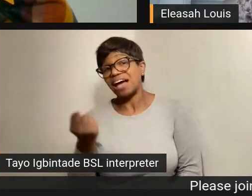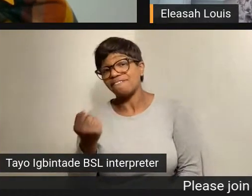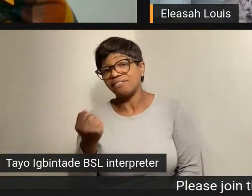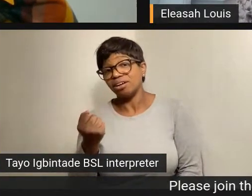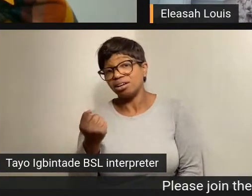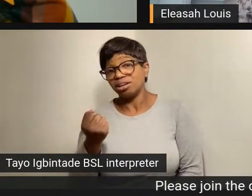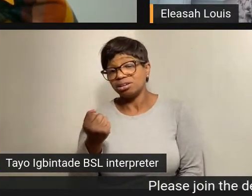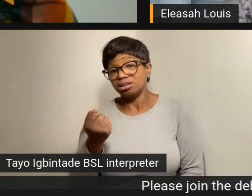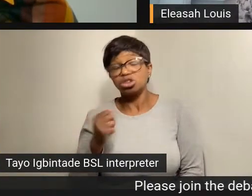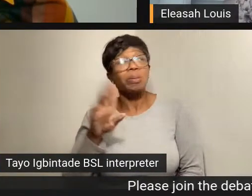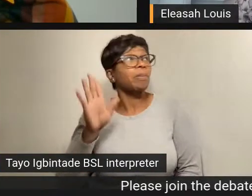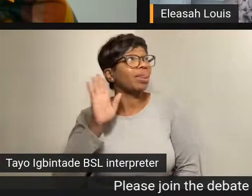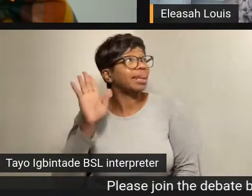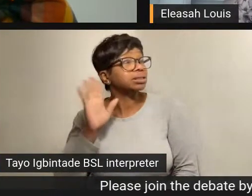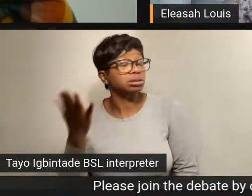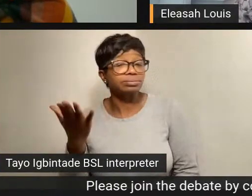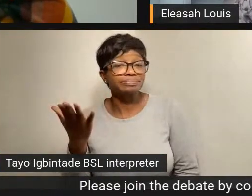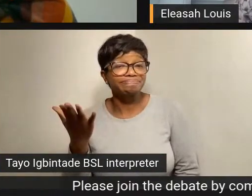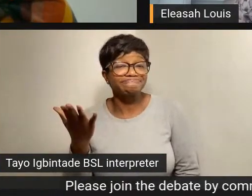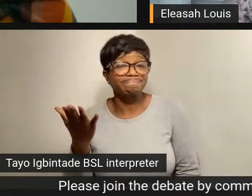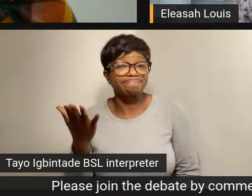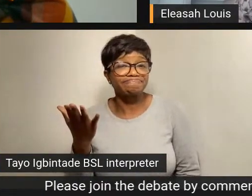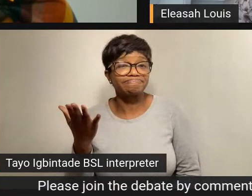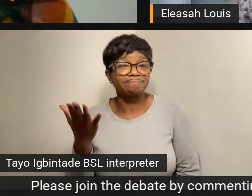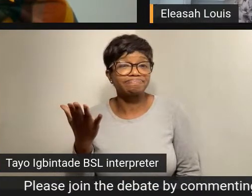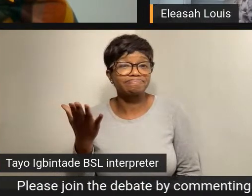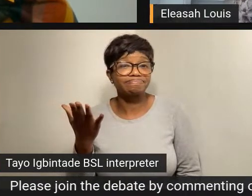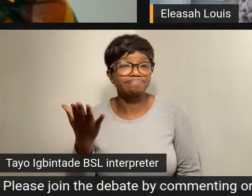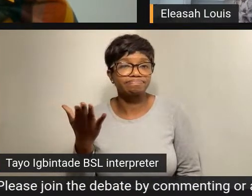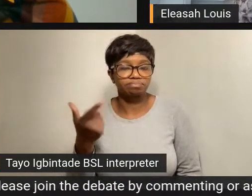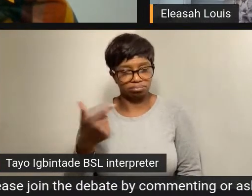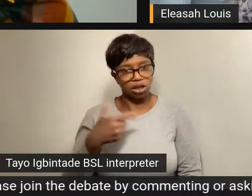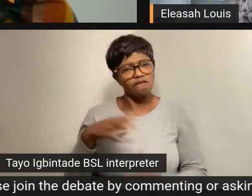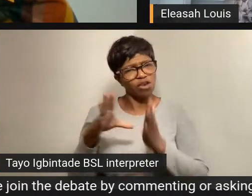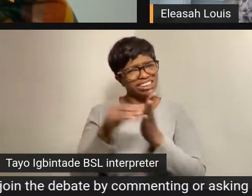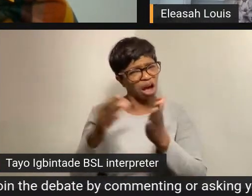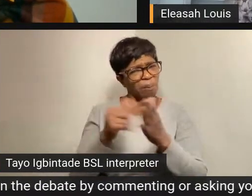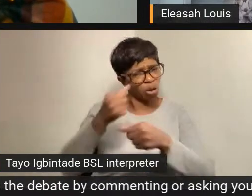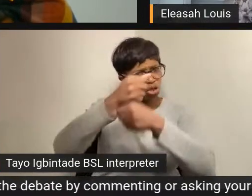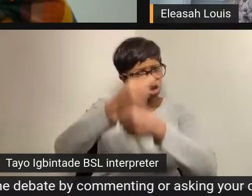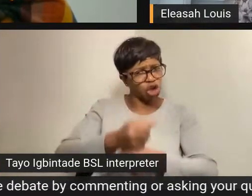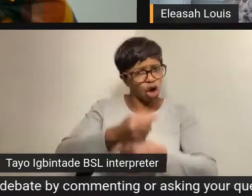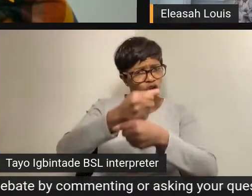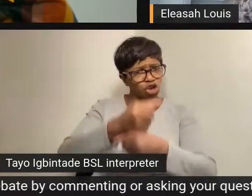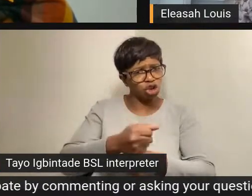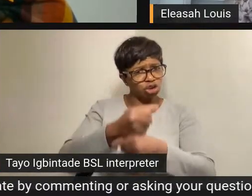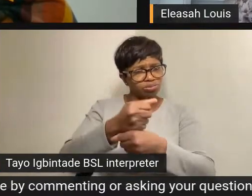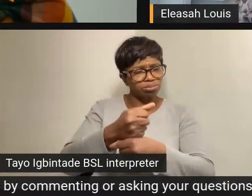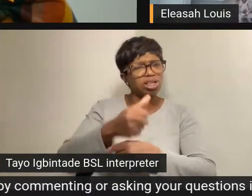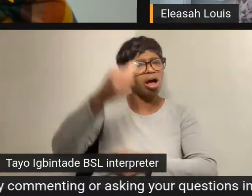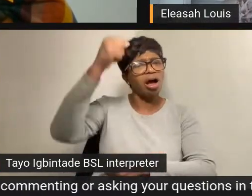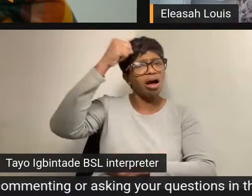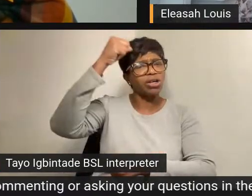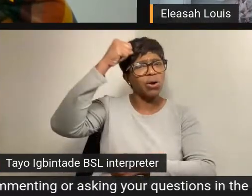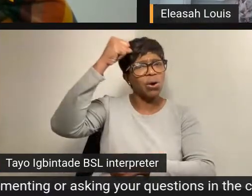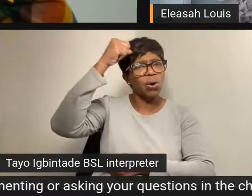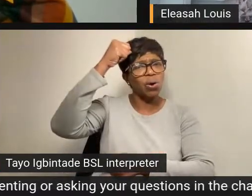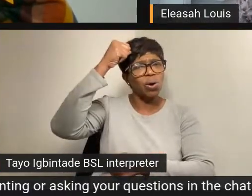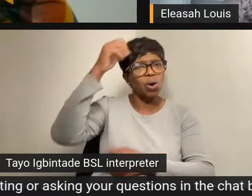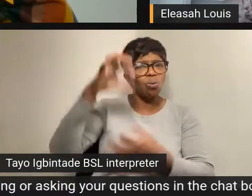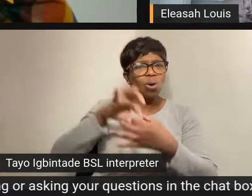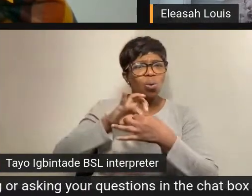are heard, right? As the church, for example, right? I know that we're working